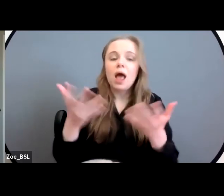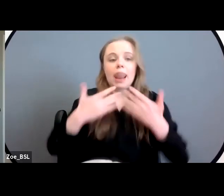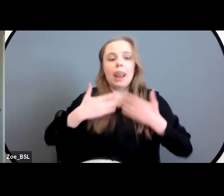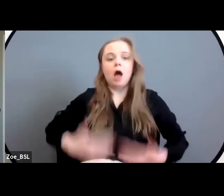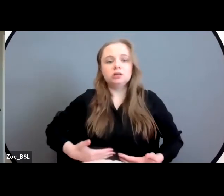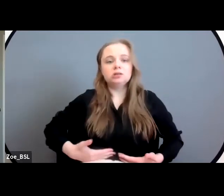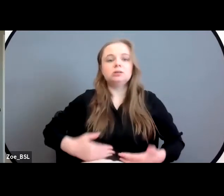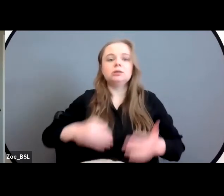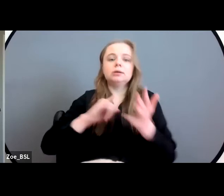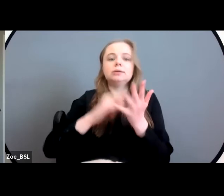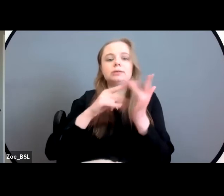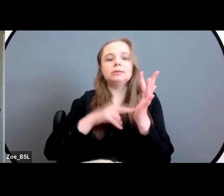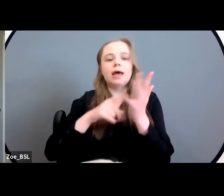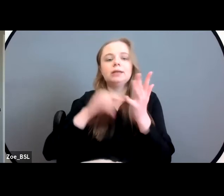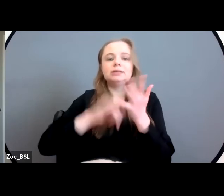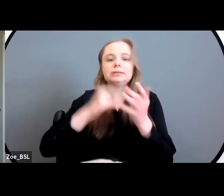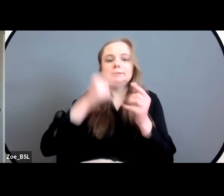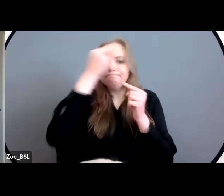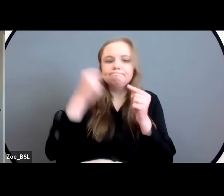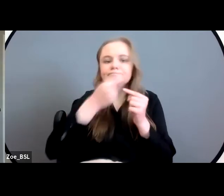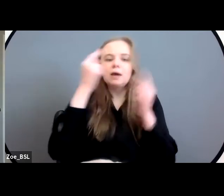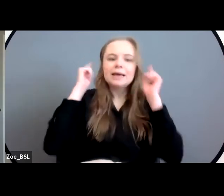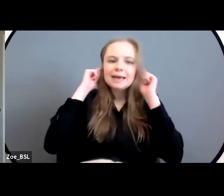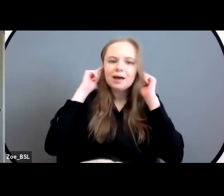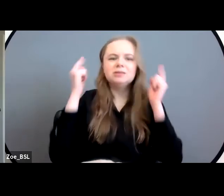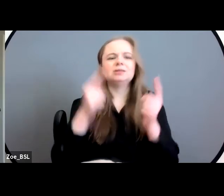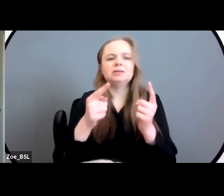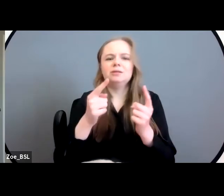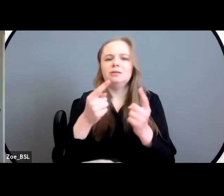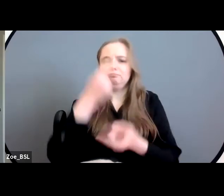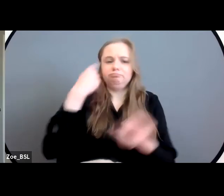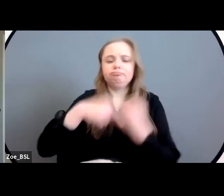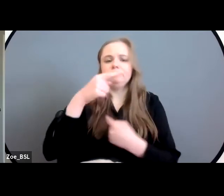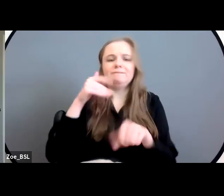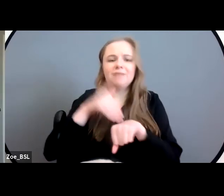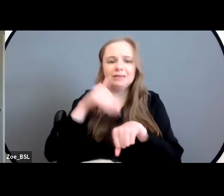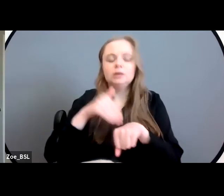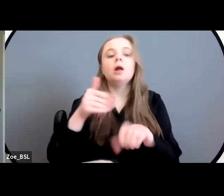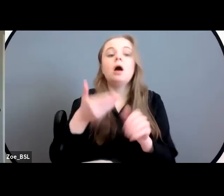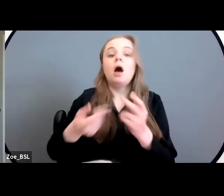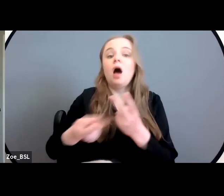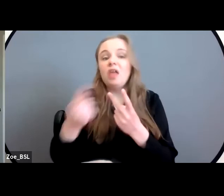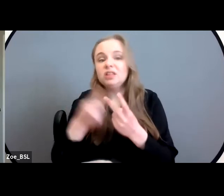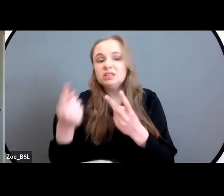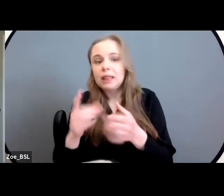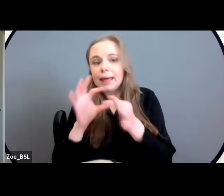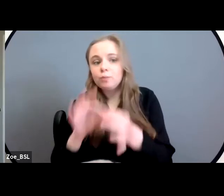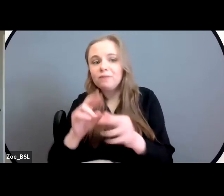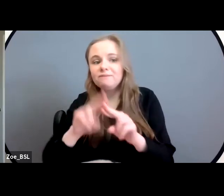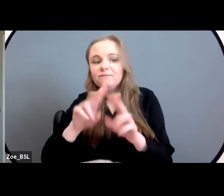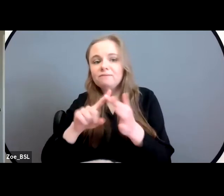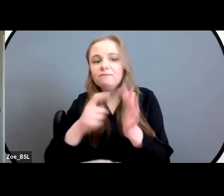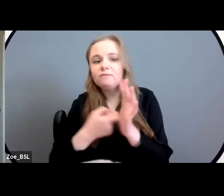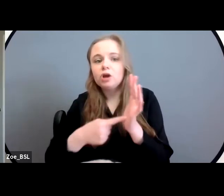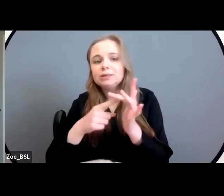the ears, all of your airways, and also other things like your fertility and